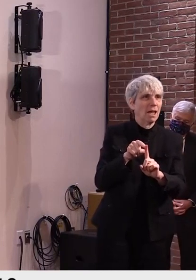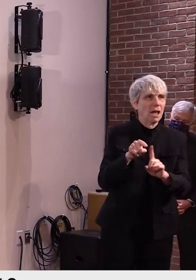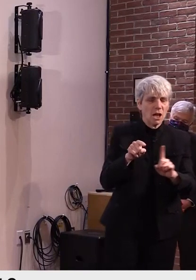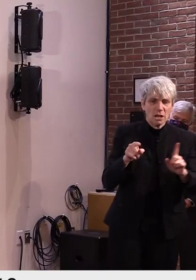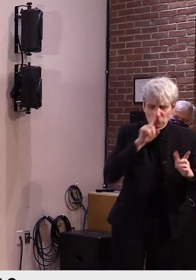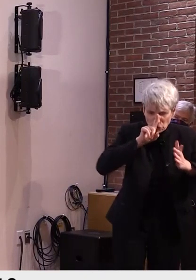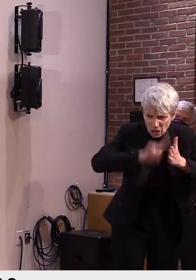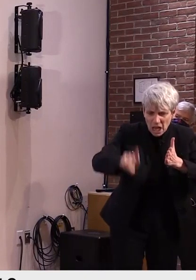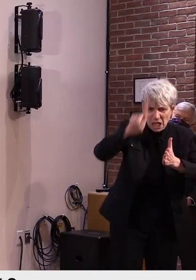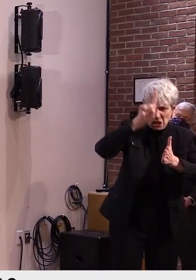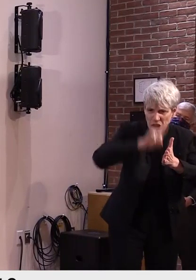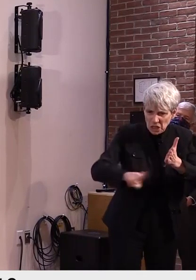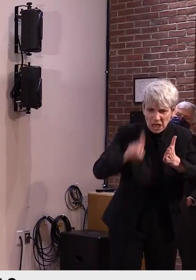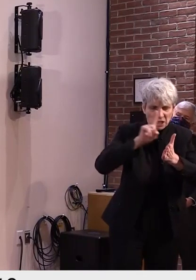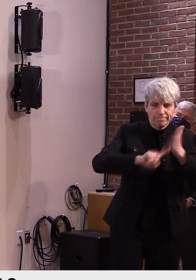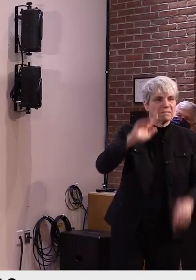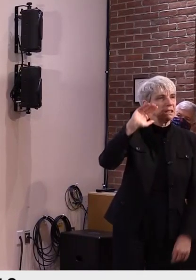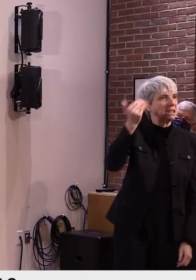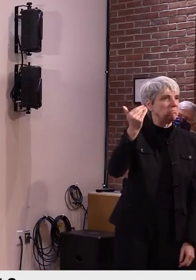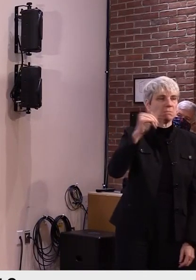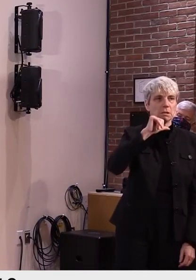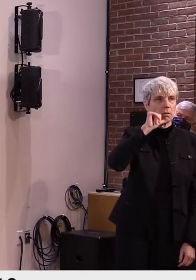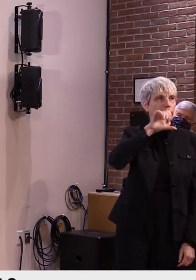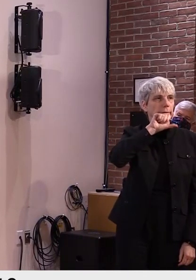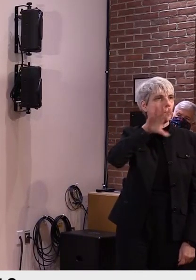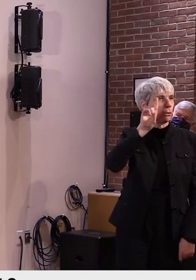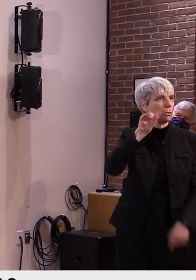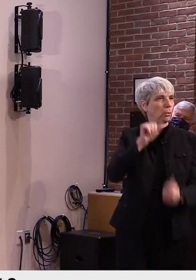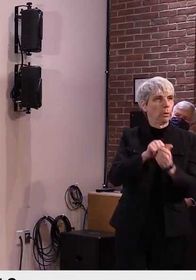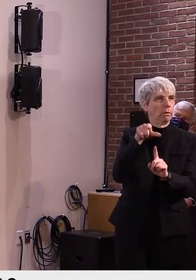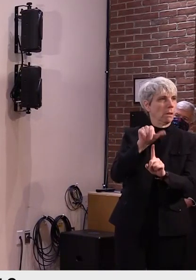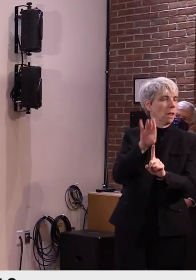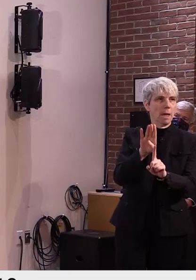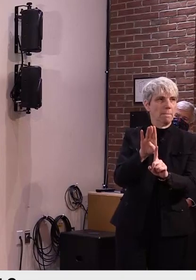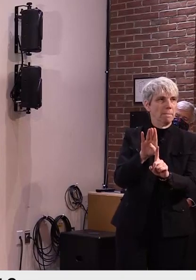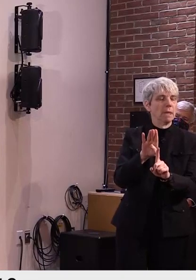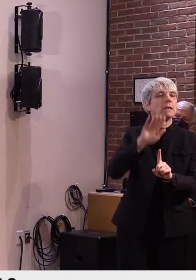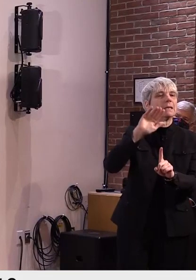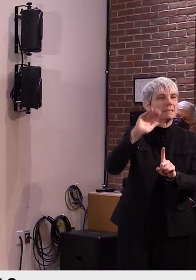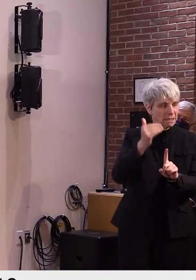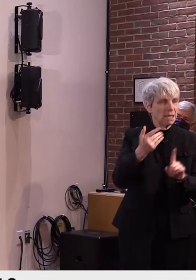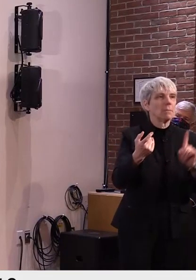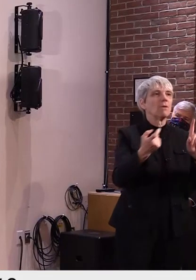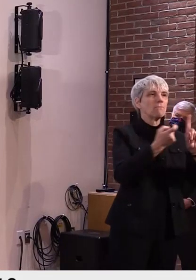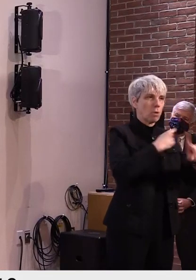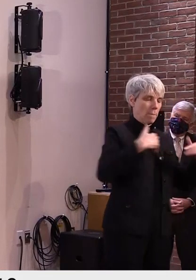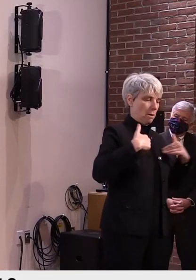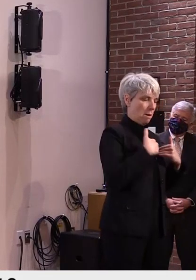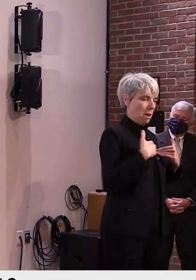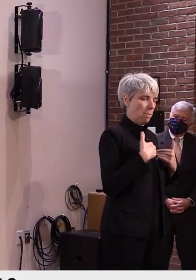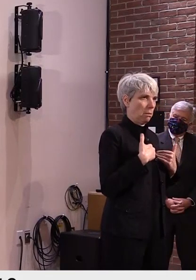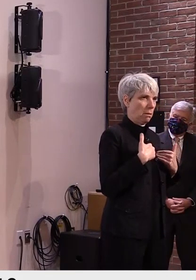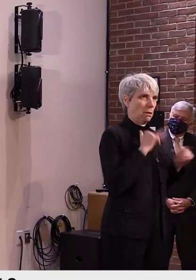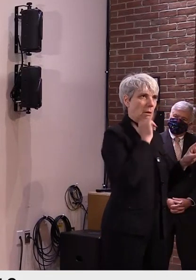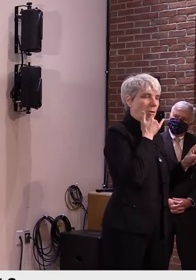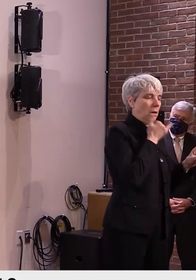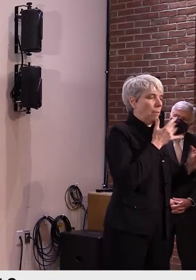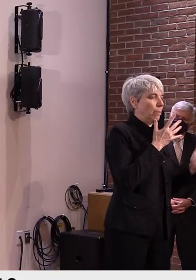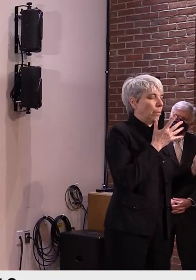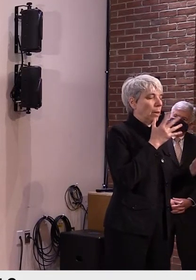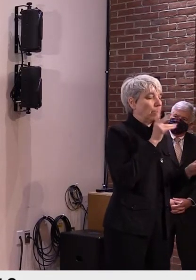virus came from a laboratory and didn't come from animal to human transmission.